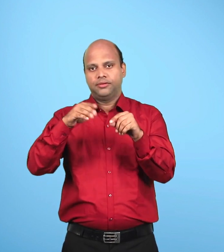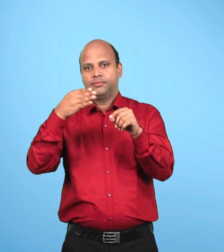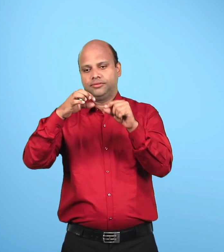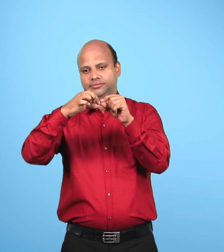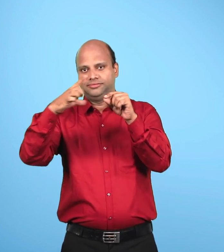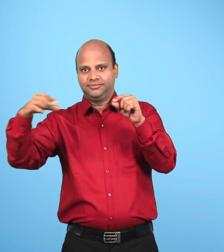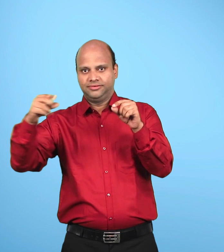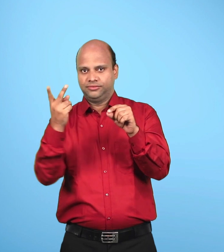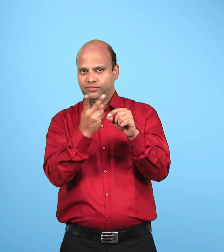the classroom.